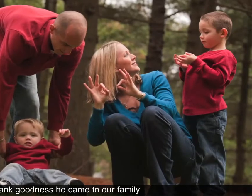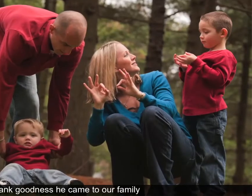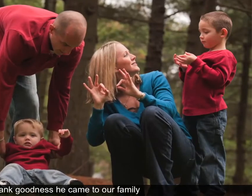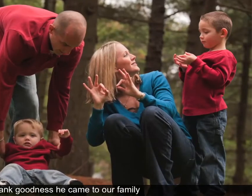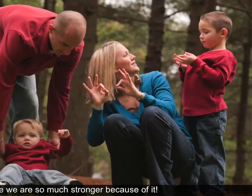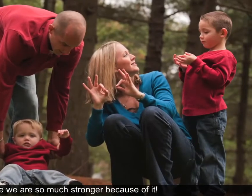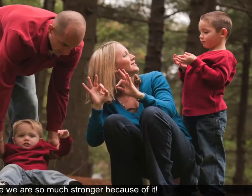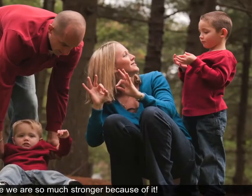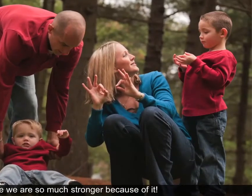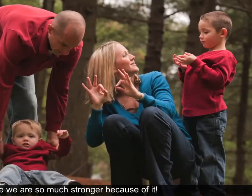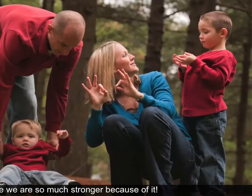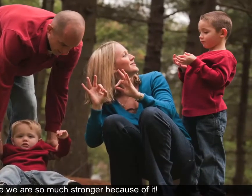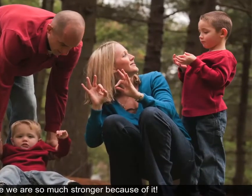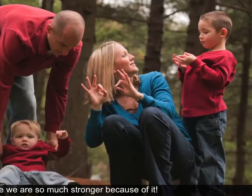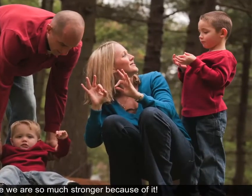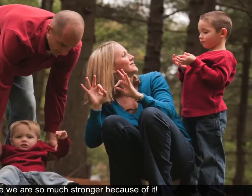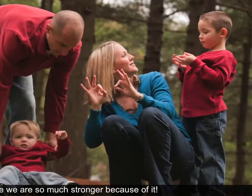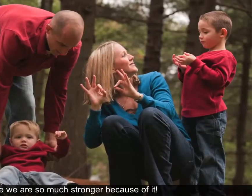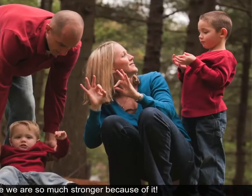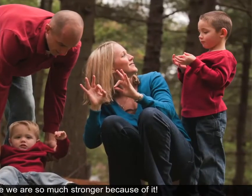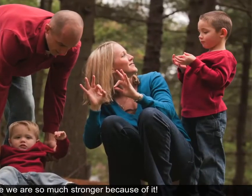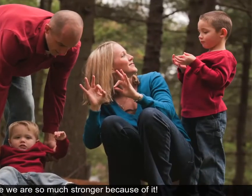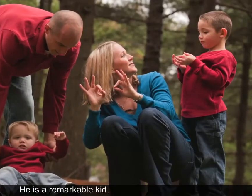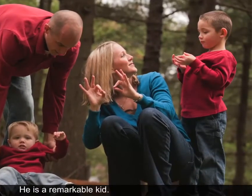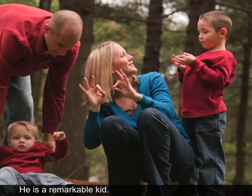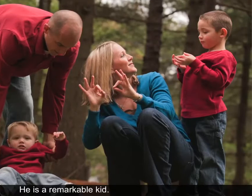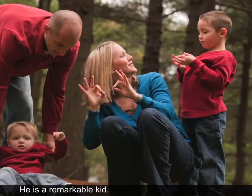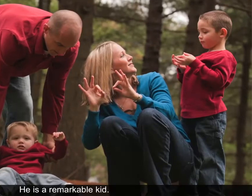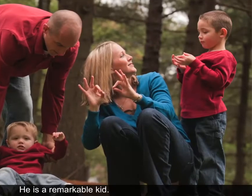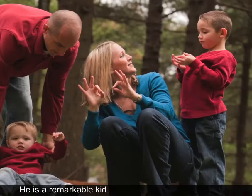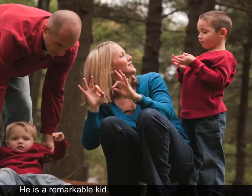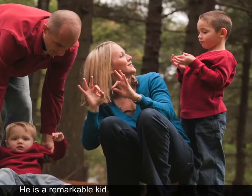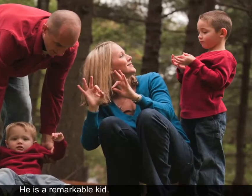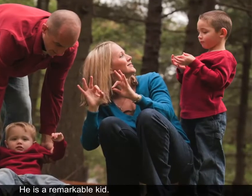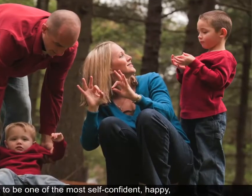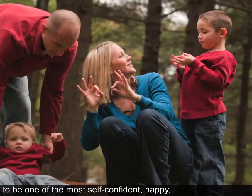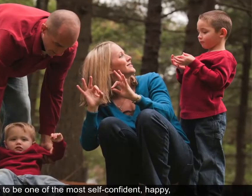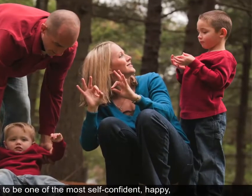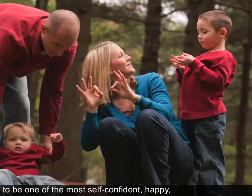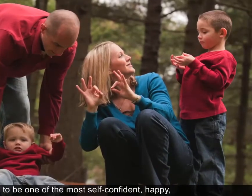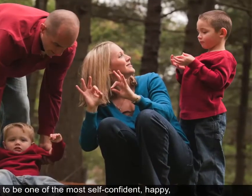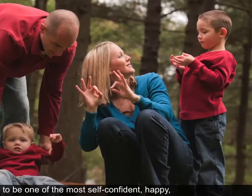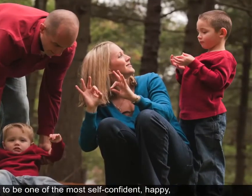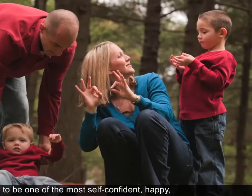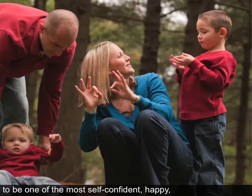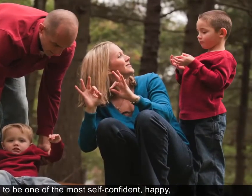our family because we are so much stronger because of it. He's a remarkable kid. He has got to be one of the most